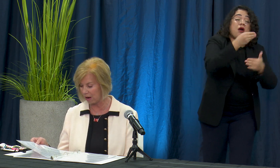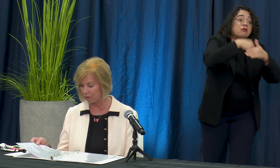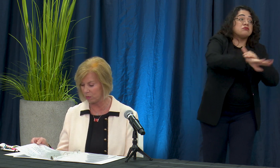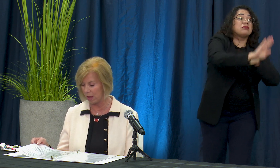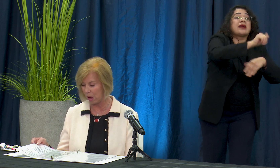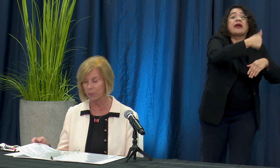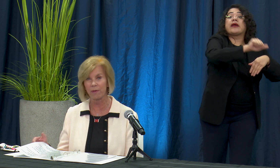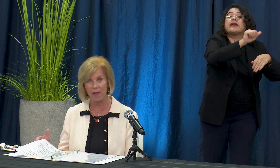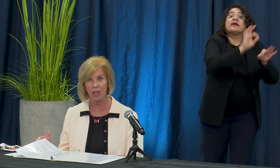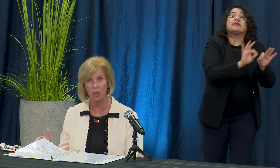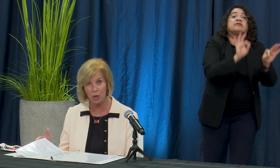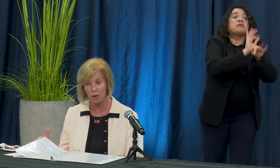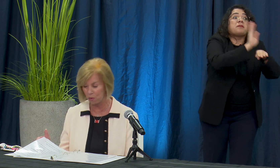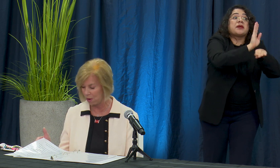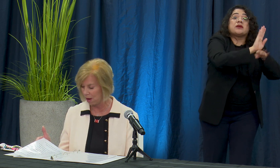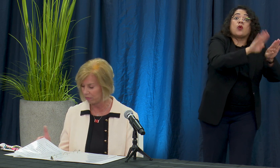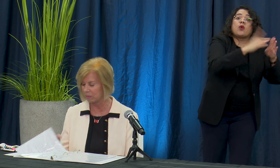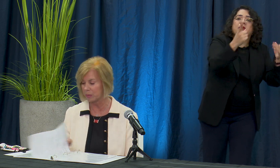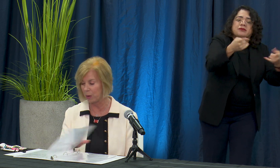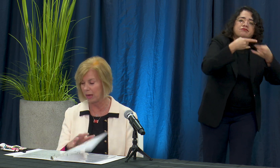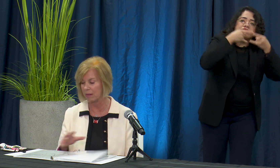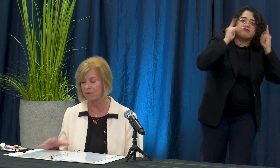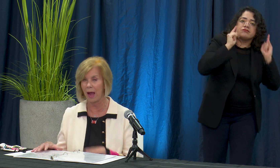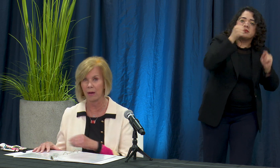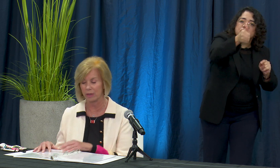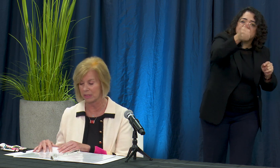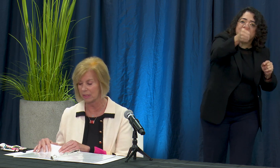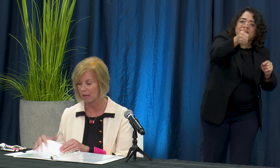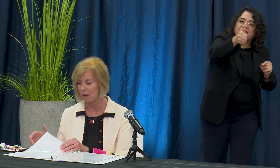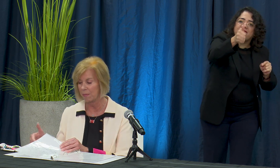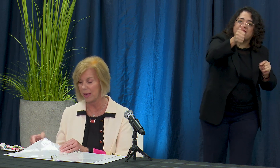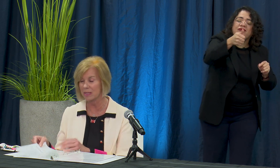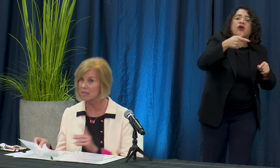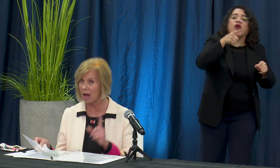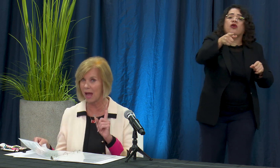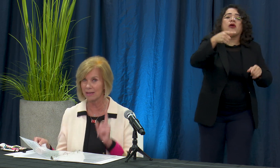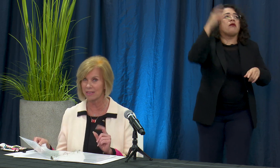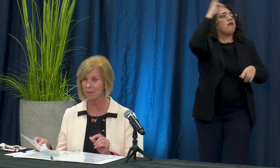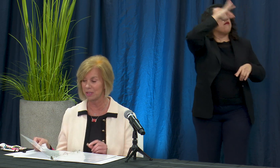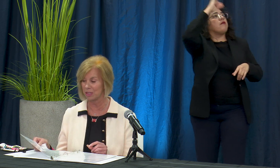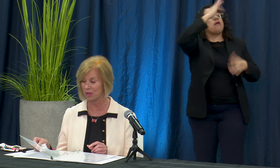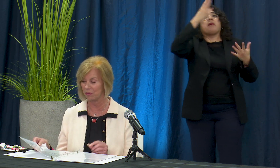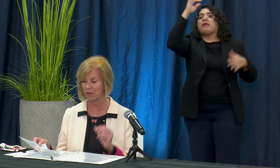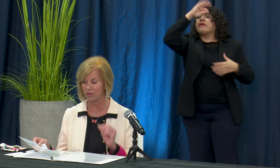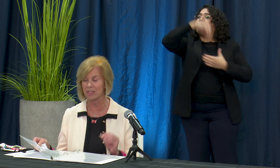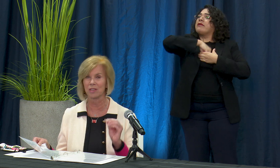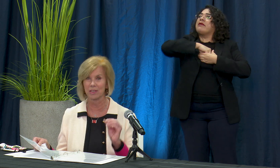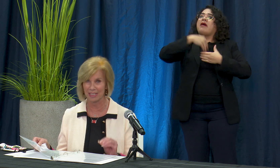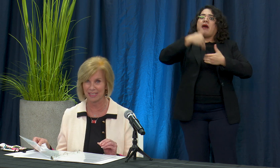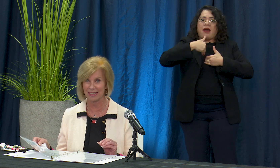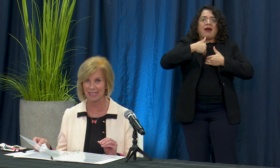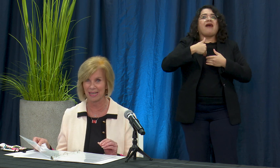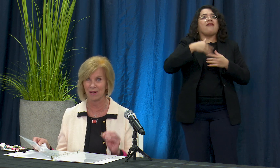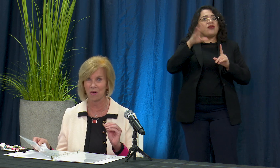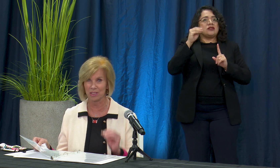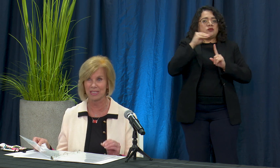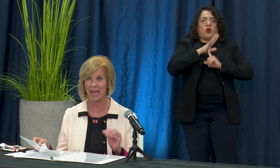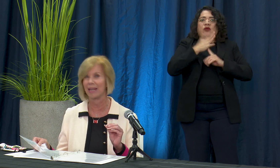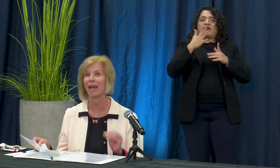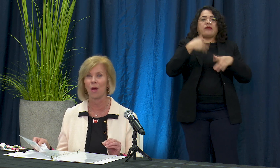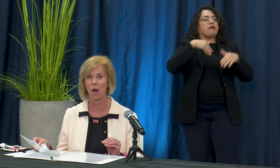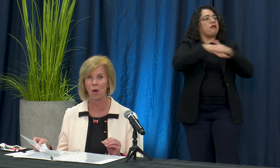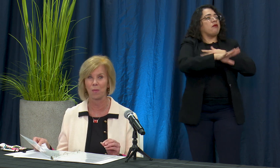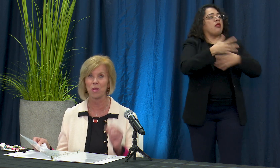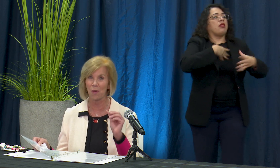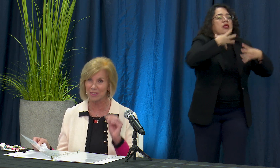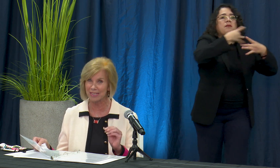face covering will help prevent you from spreading the virus, but it is not a substitute for physical distancing or